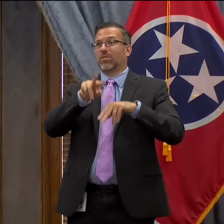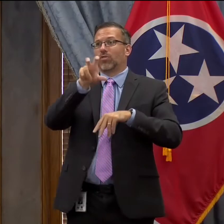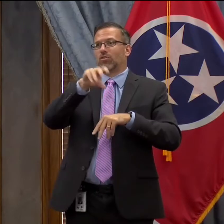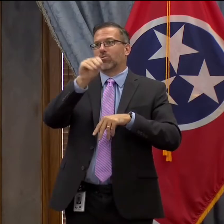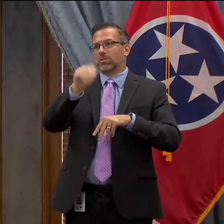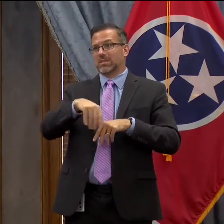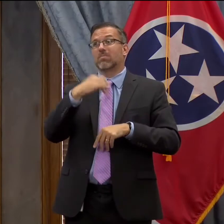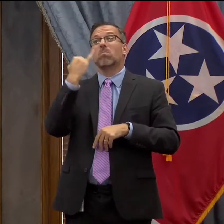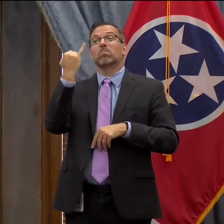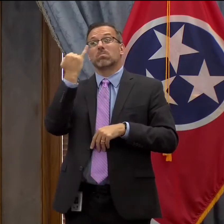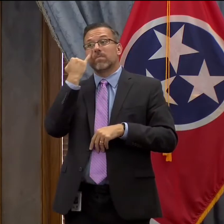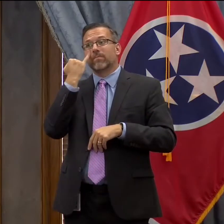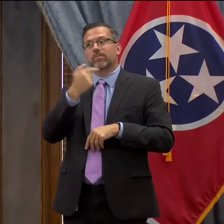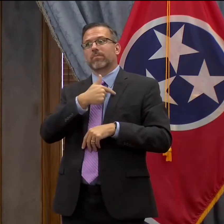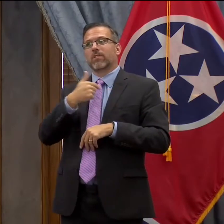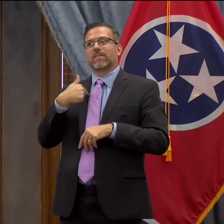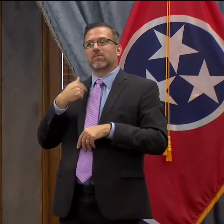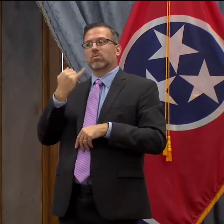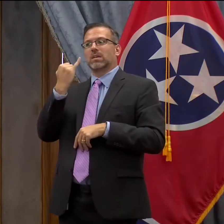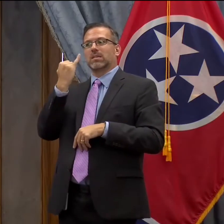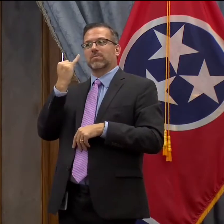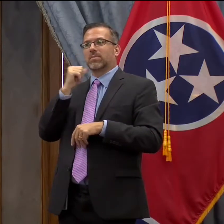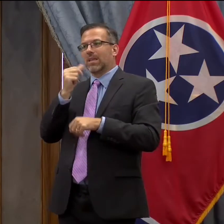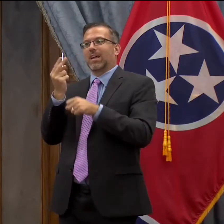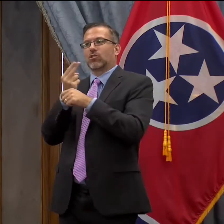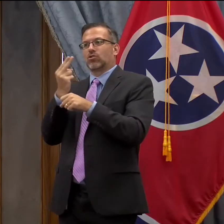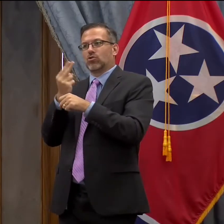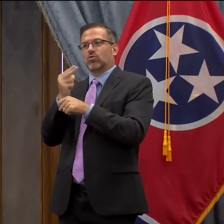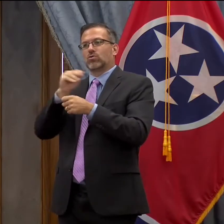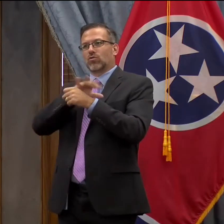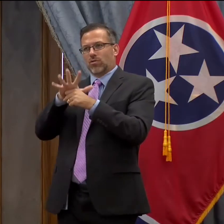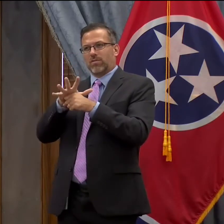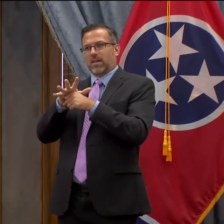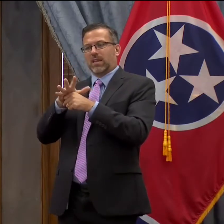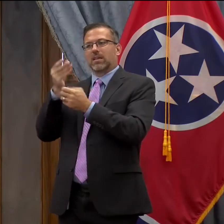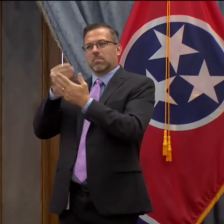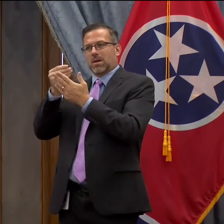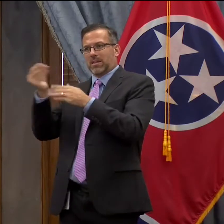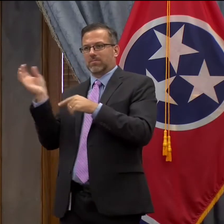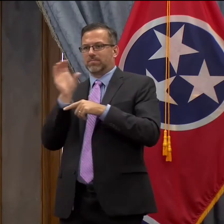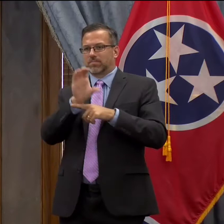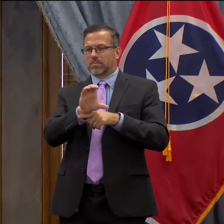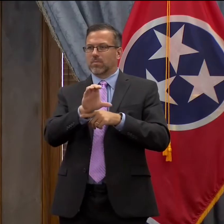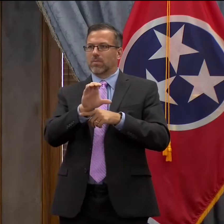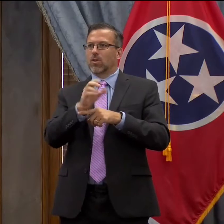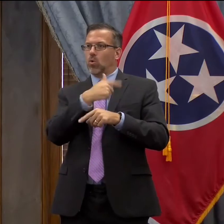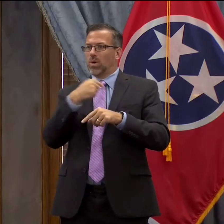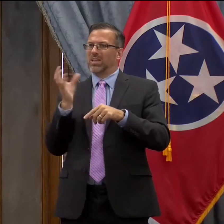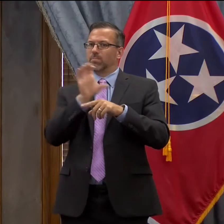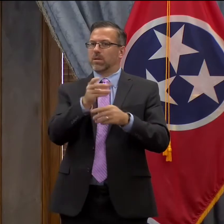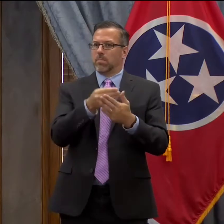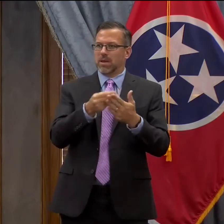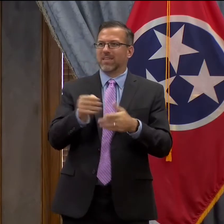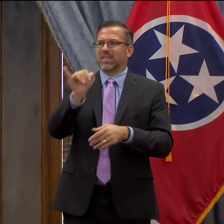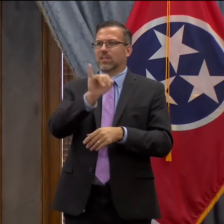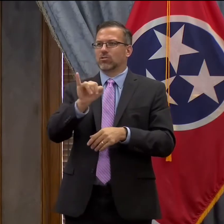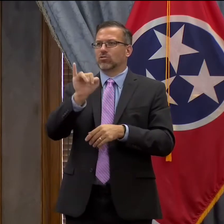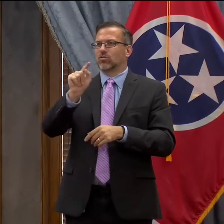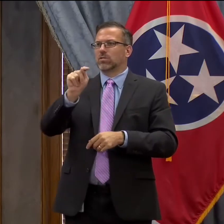not invested our coronavirus relief funds in the Unemployment Insurance Trust Fund. And I want to thank